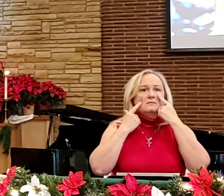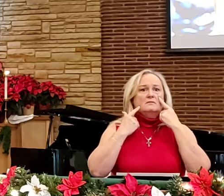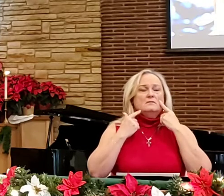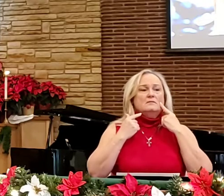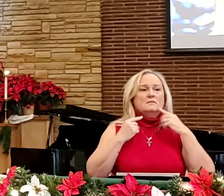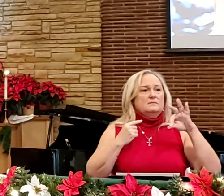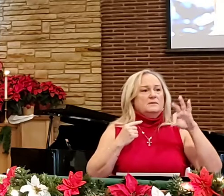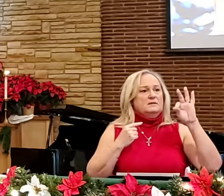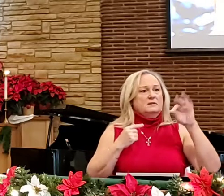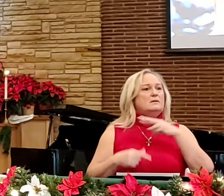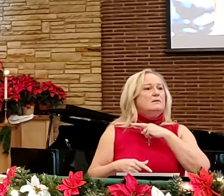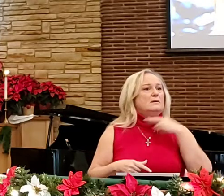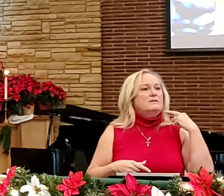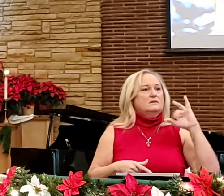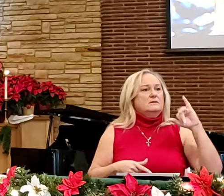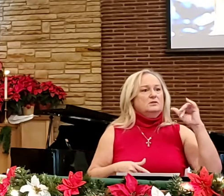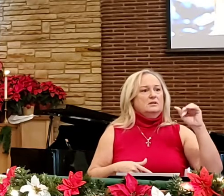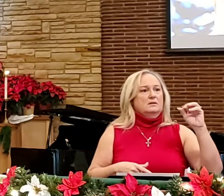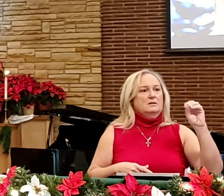and especially Reverend John